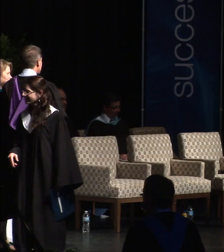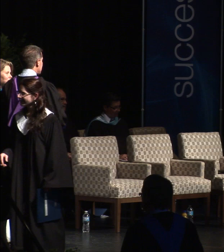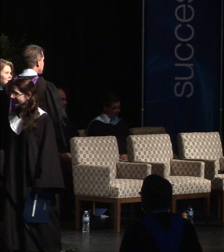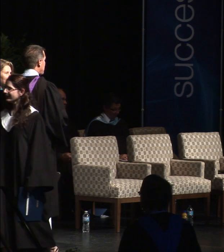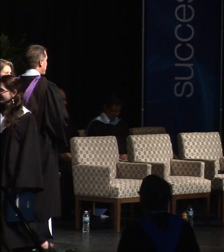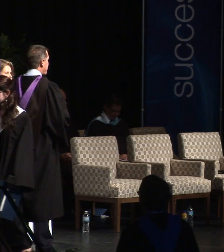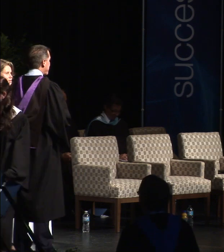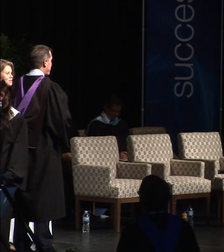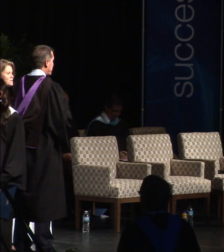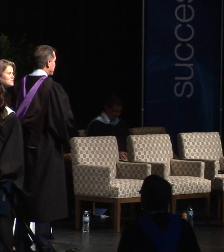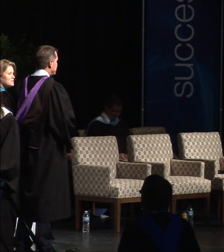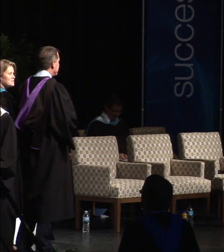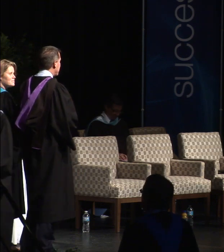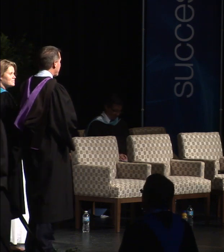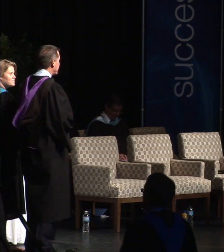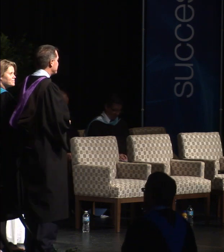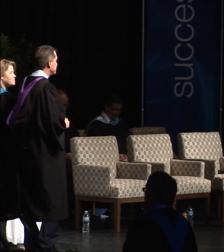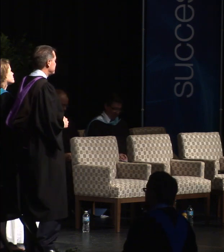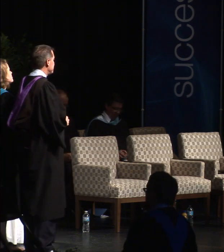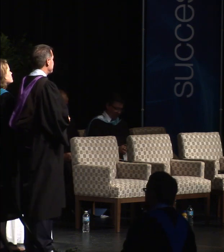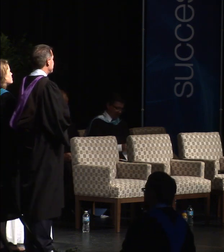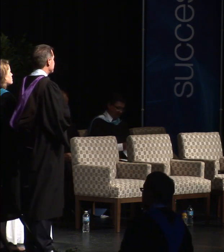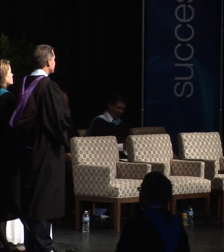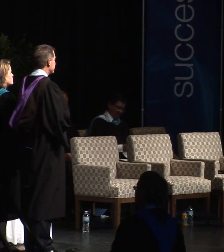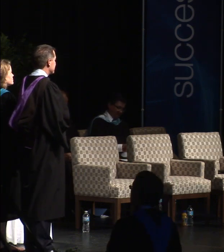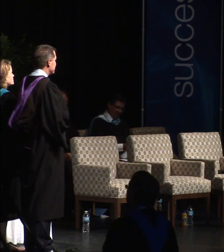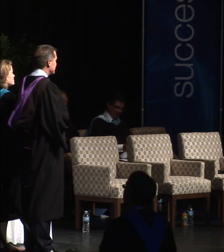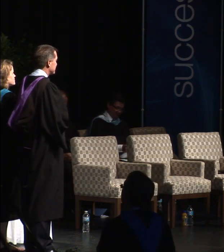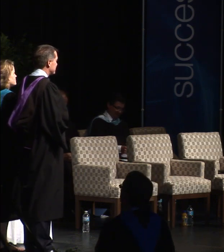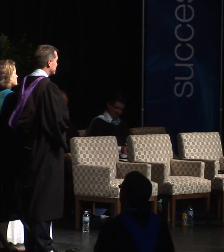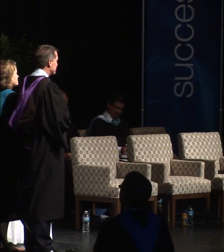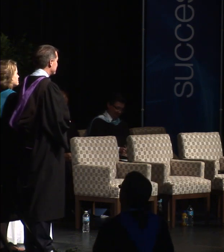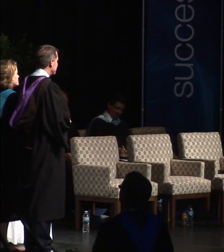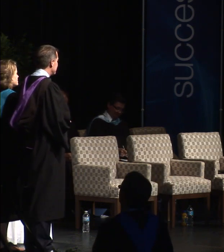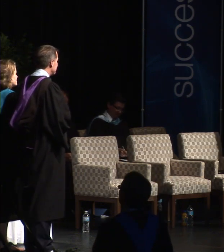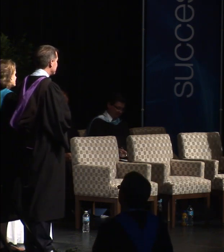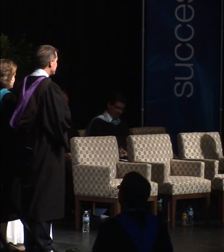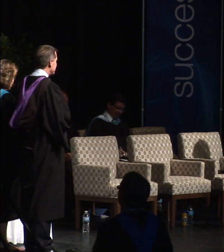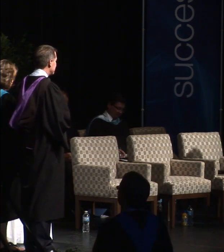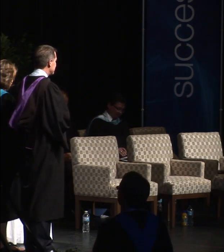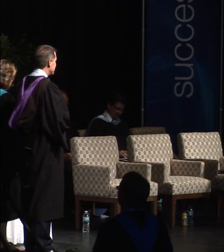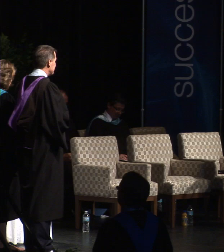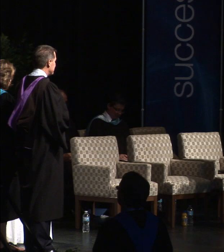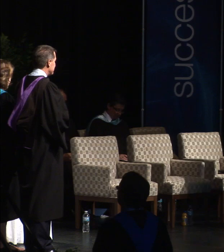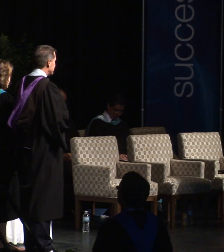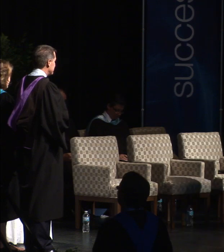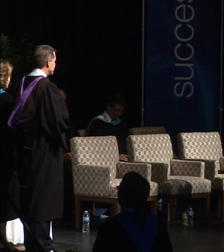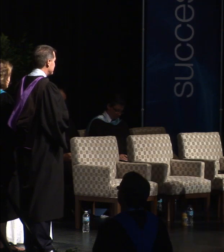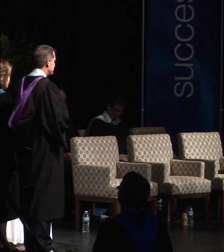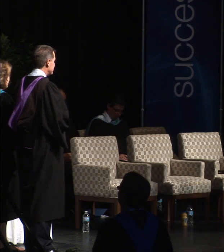For the Diploma in Human Services, Disability Supports and Services.